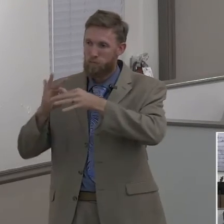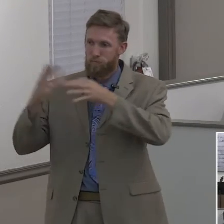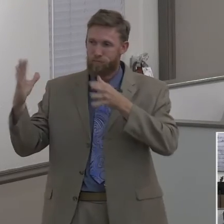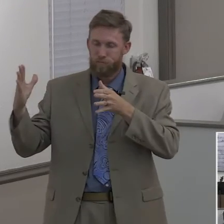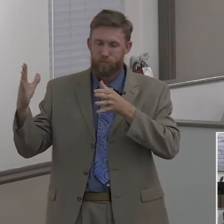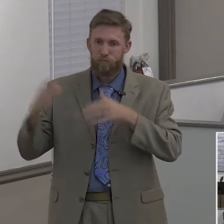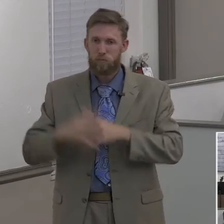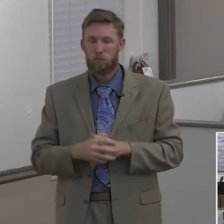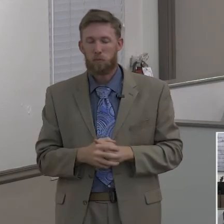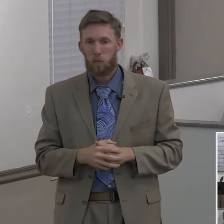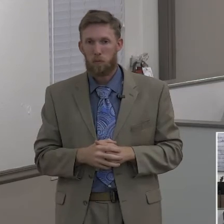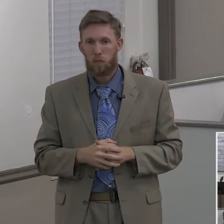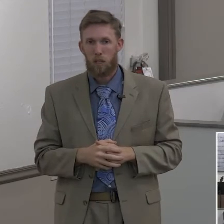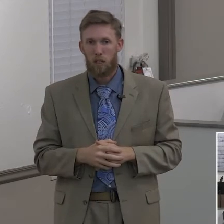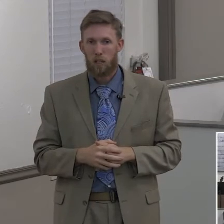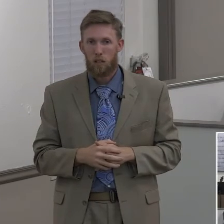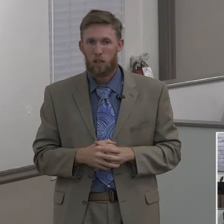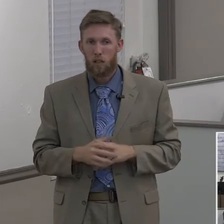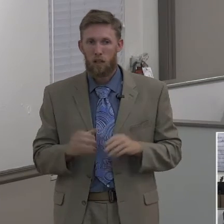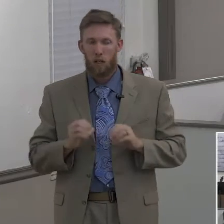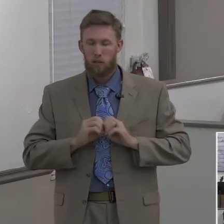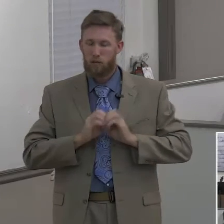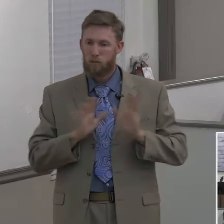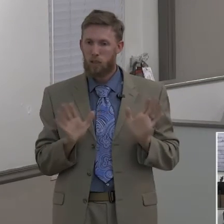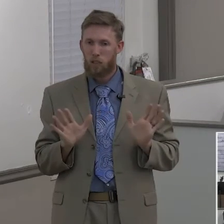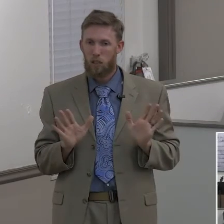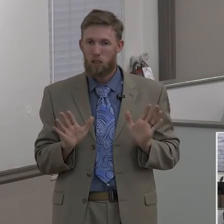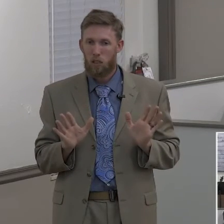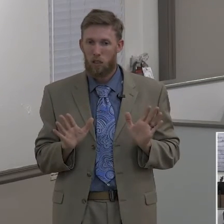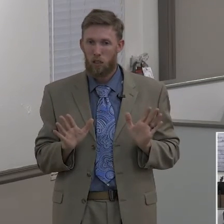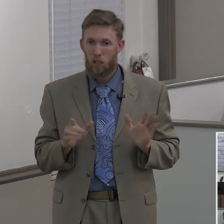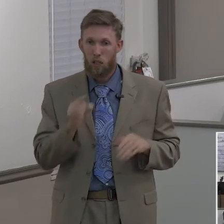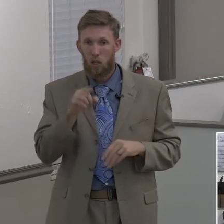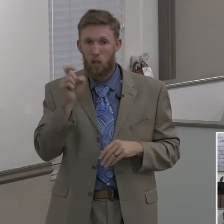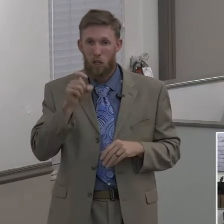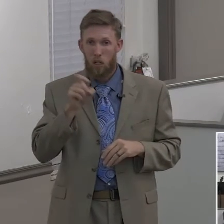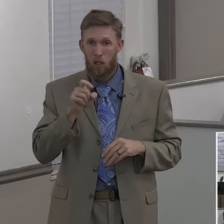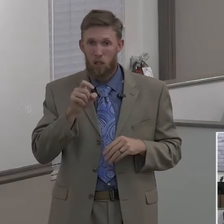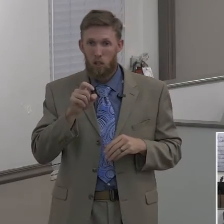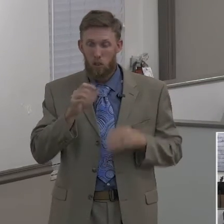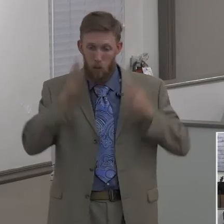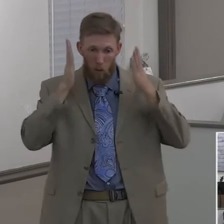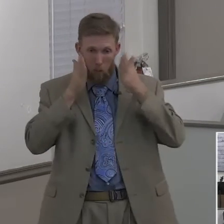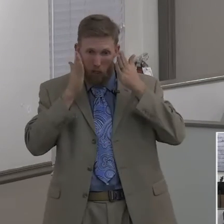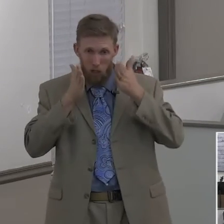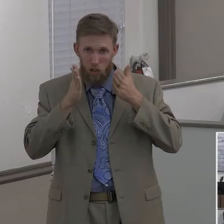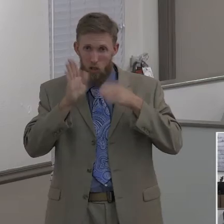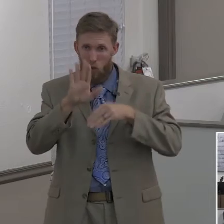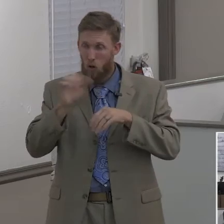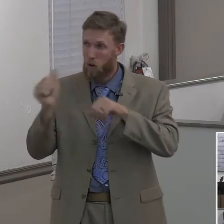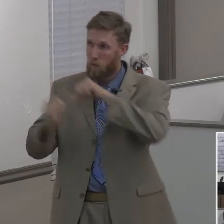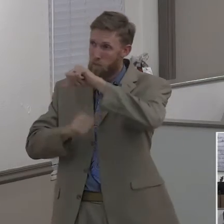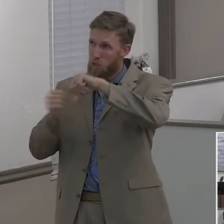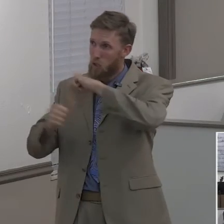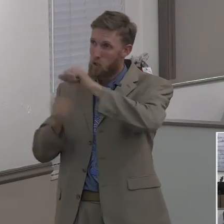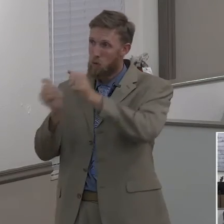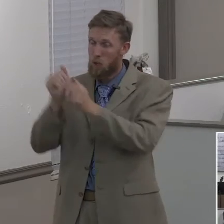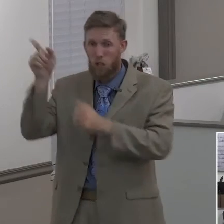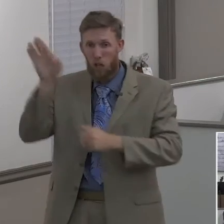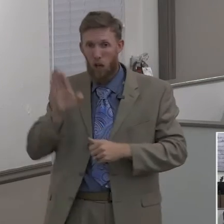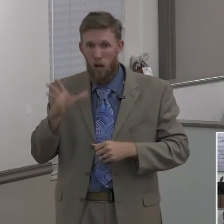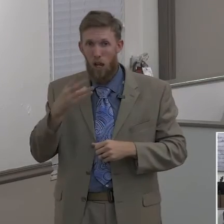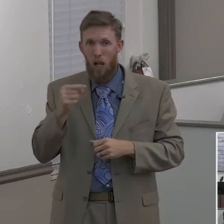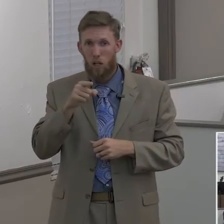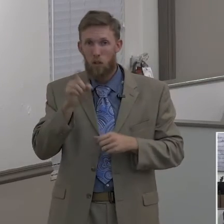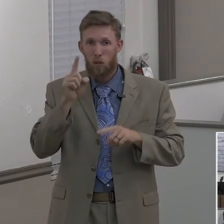God. Let me make this plain. You're going to have to pay diligent attention to your fellowship with God, and